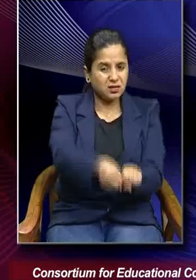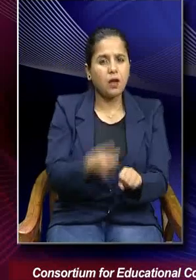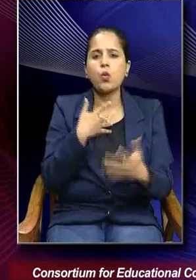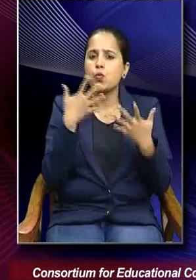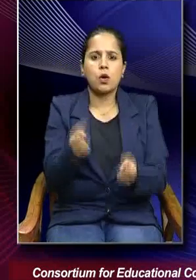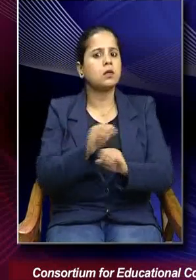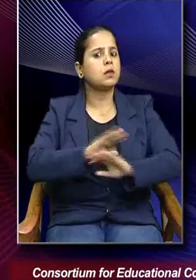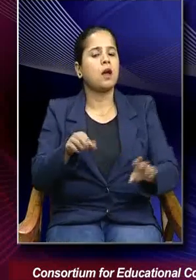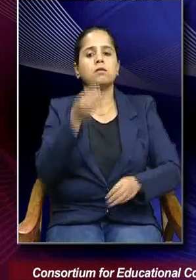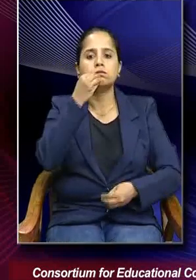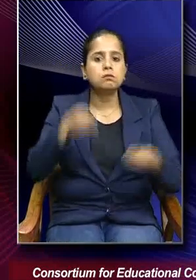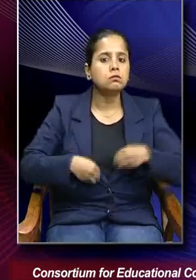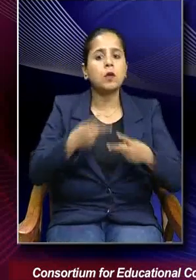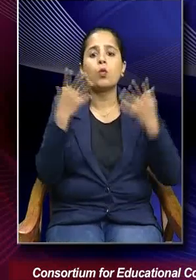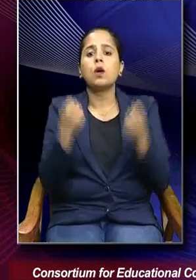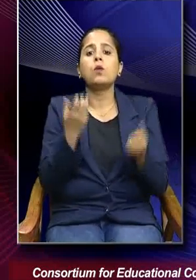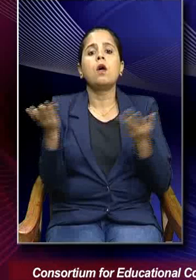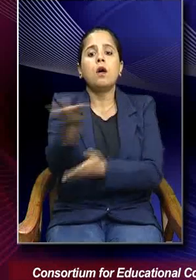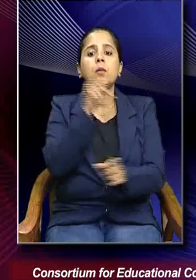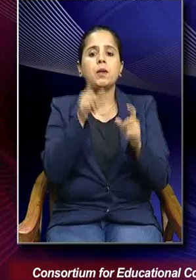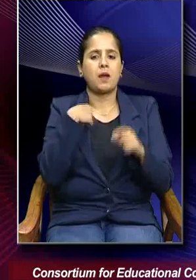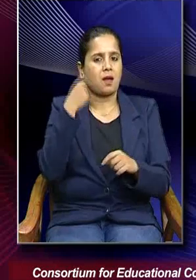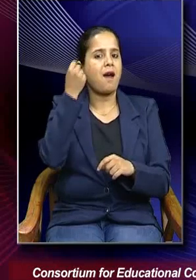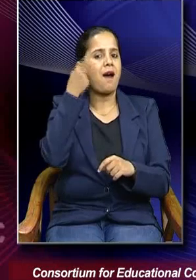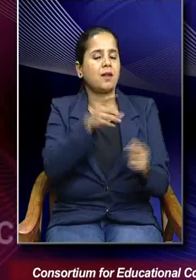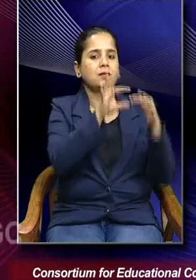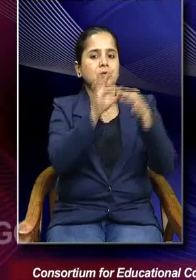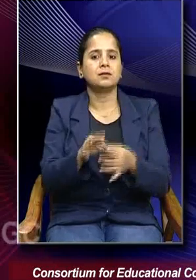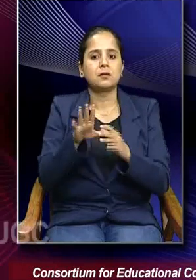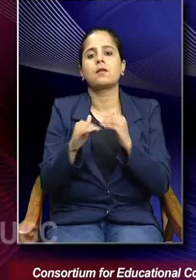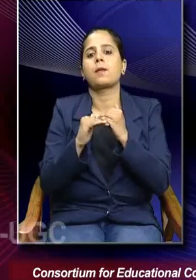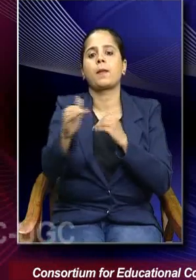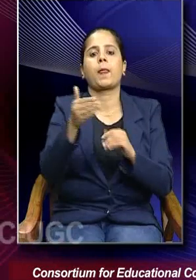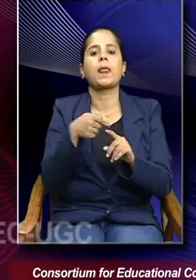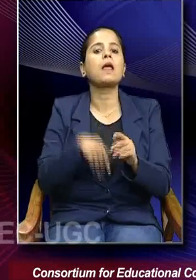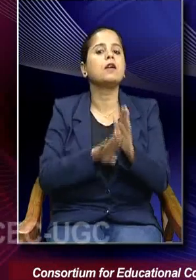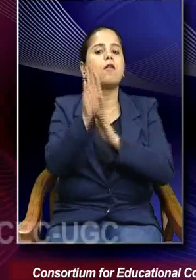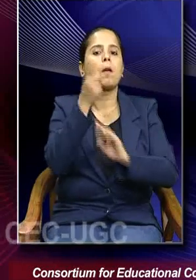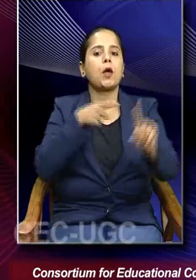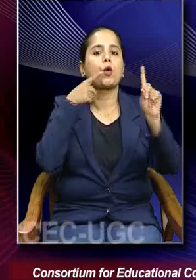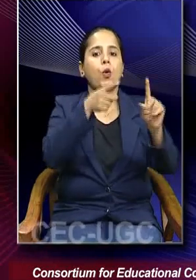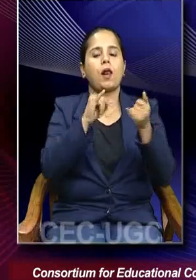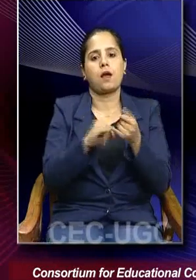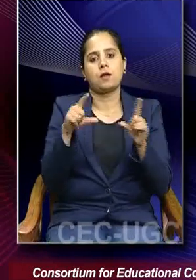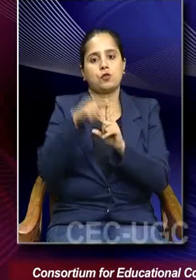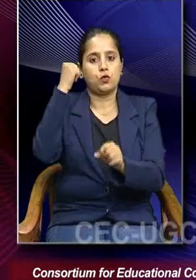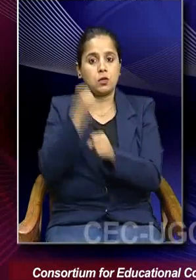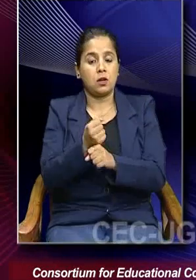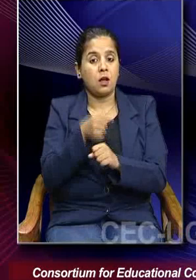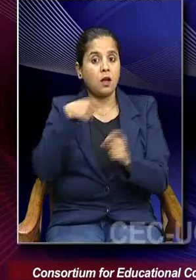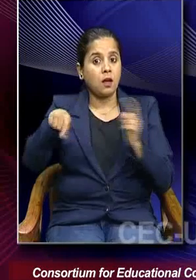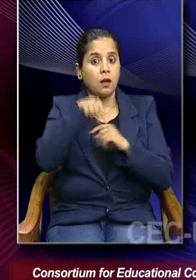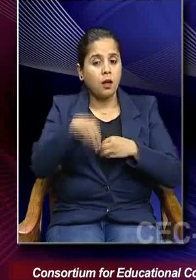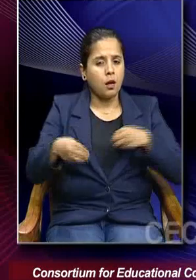mainly hunger. So we know this is also connected to the Sustainable Development Goal, where hunger and poverty are